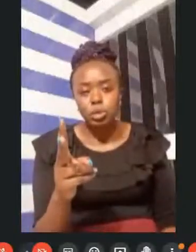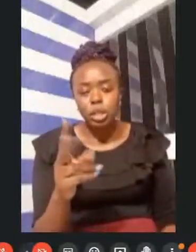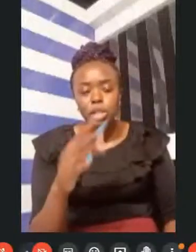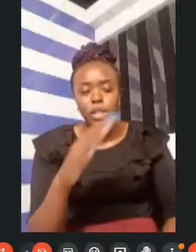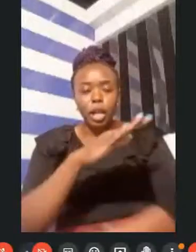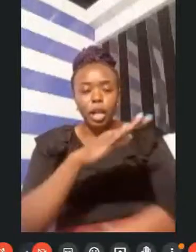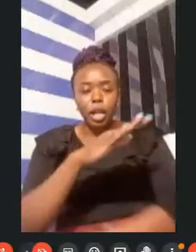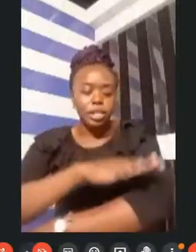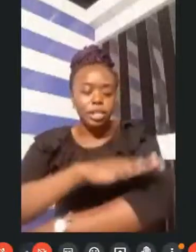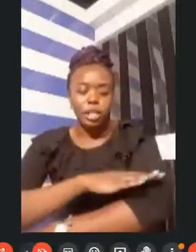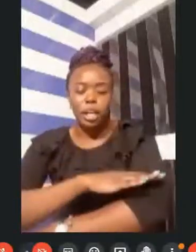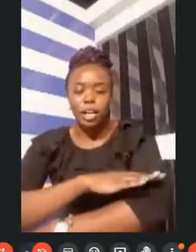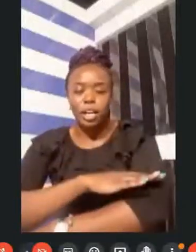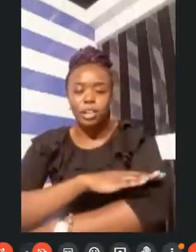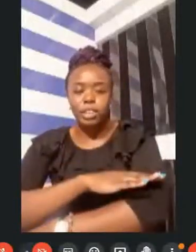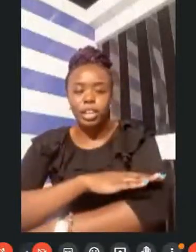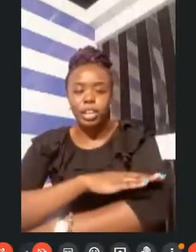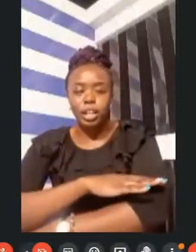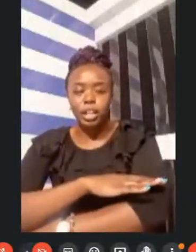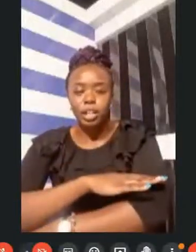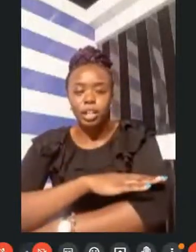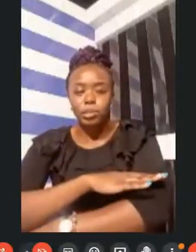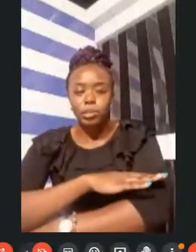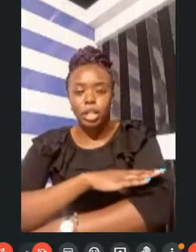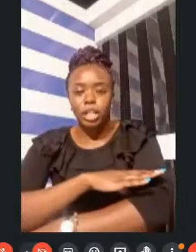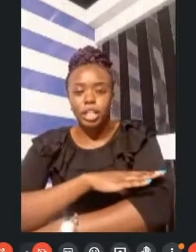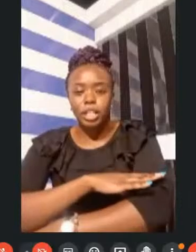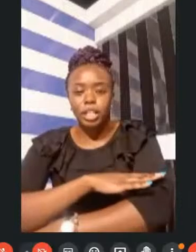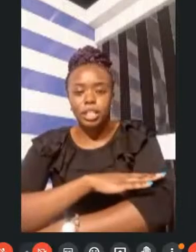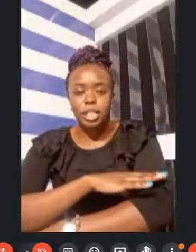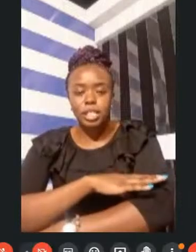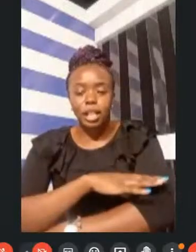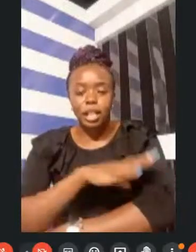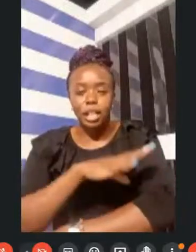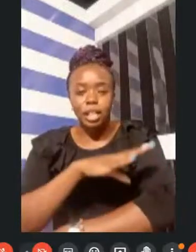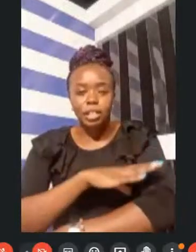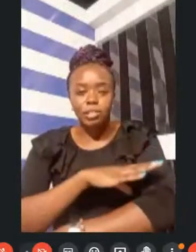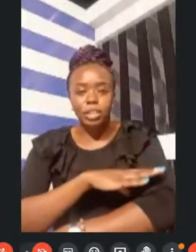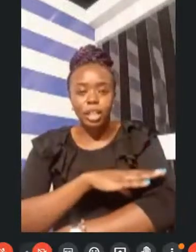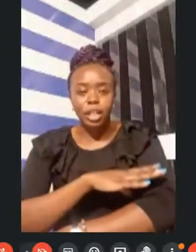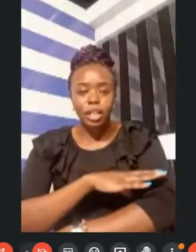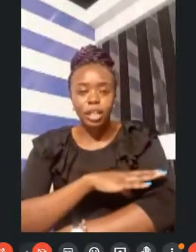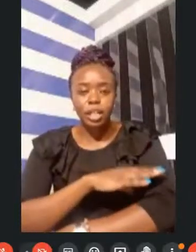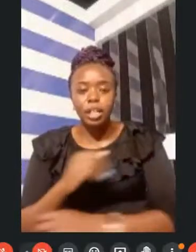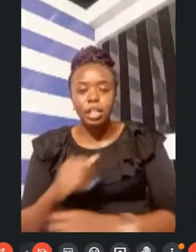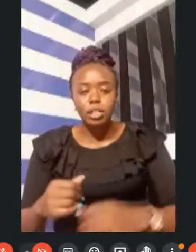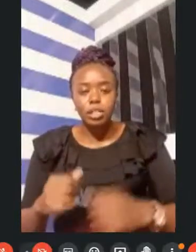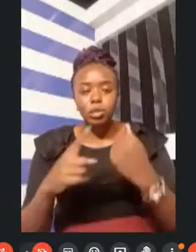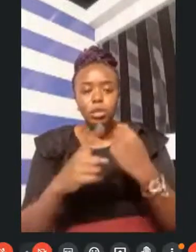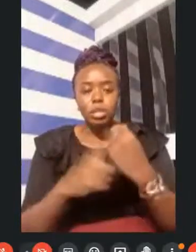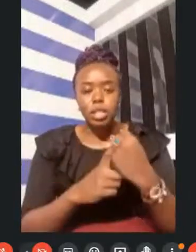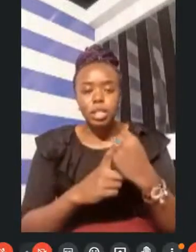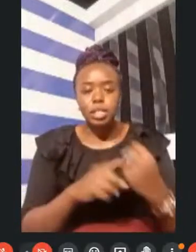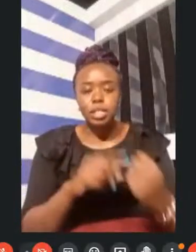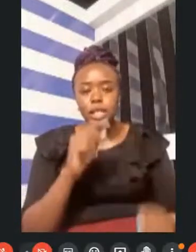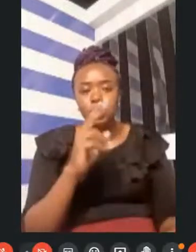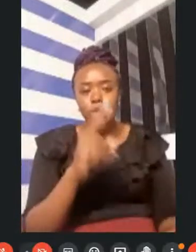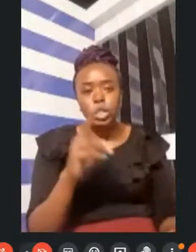6:22. And it's in the evening. We already did this yesterday evening.